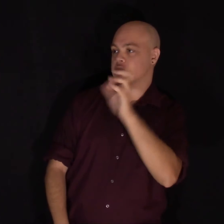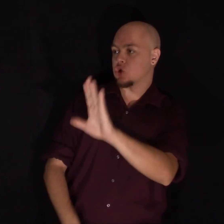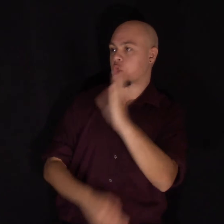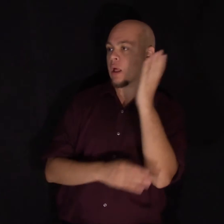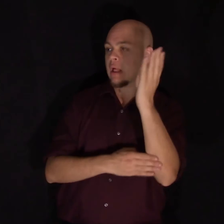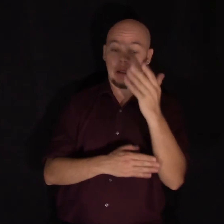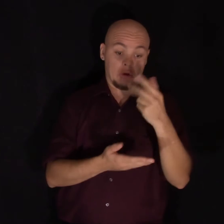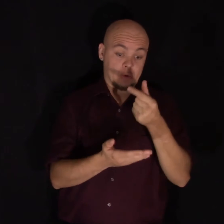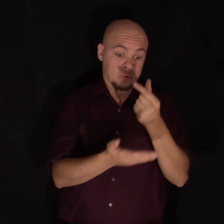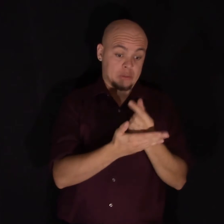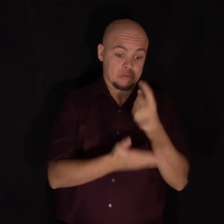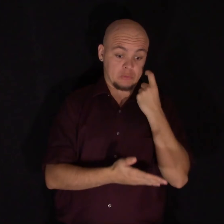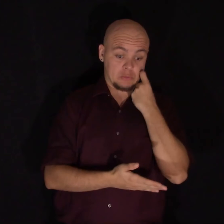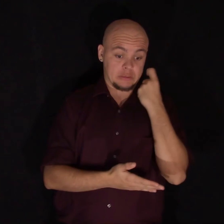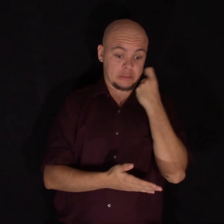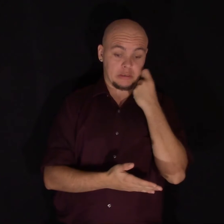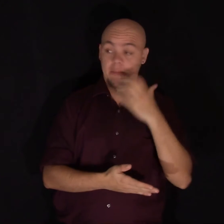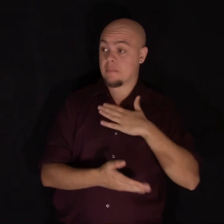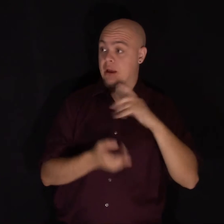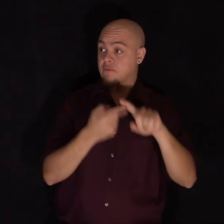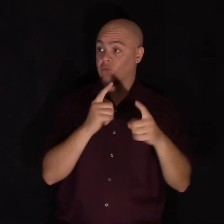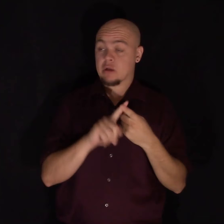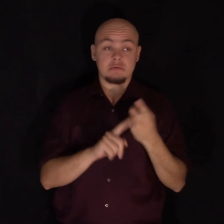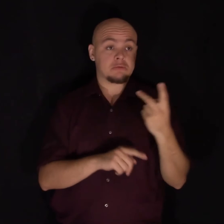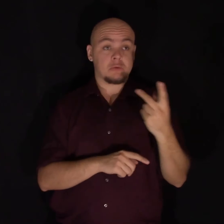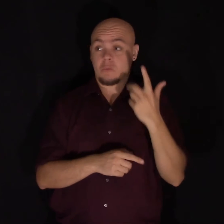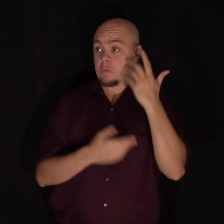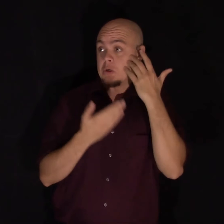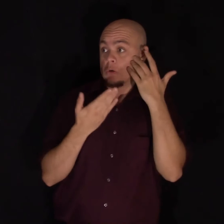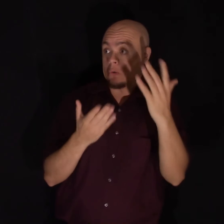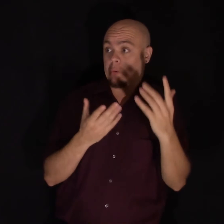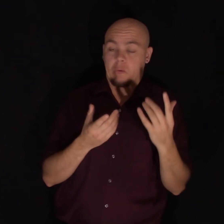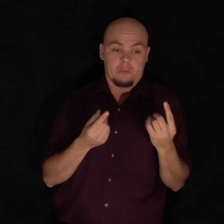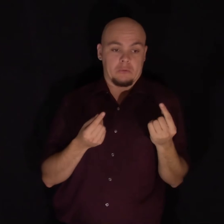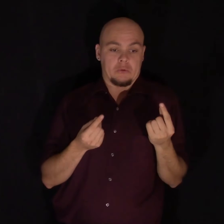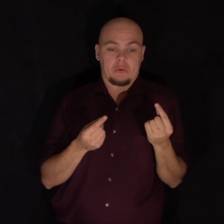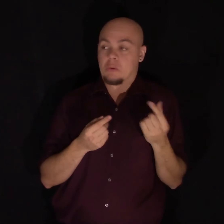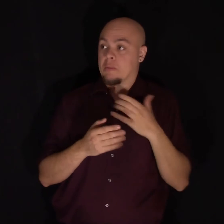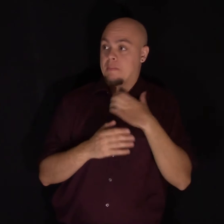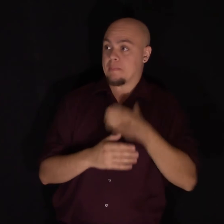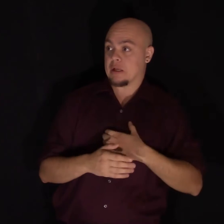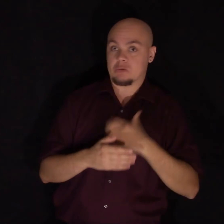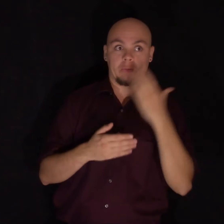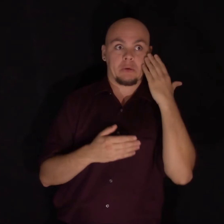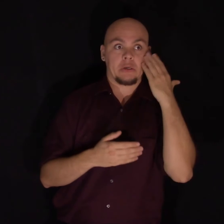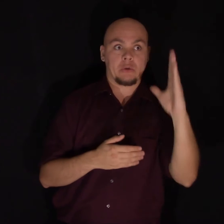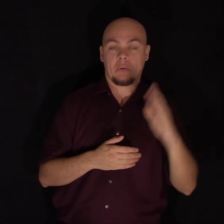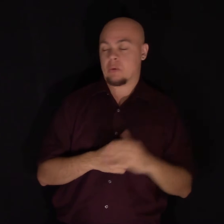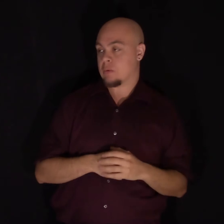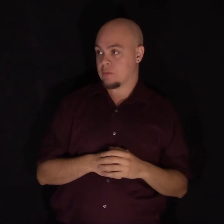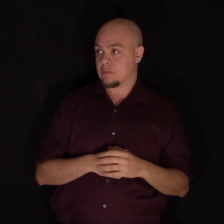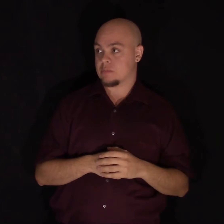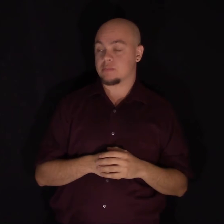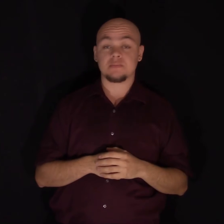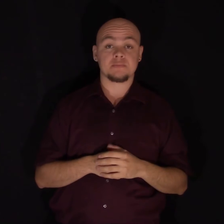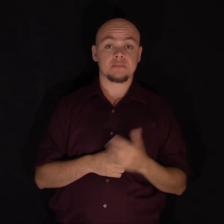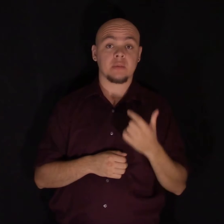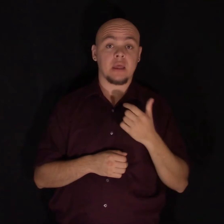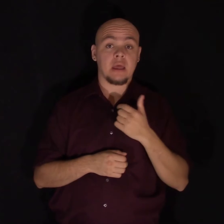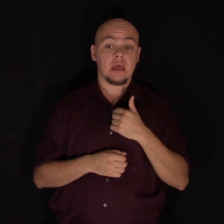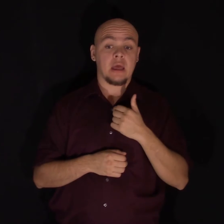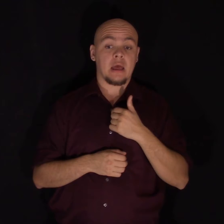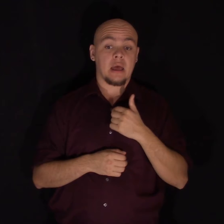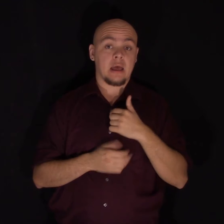from school, and my friends and I, we don't know what we're passionate about. We don't know what we're supposed to do. I'm leery of passion for a